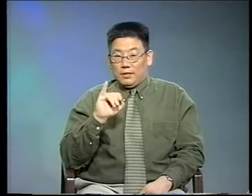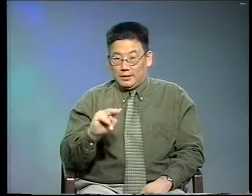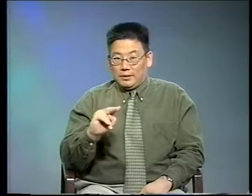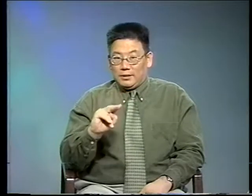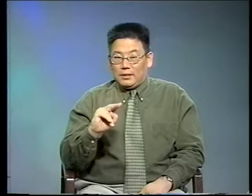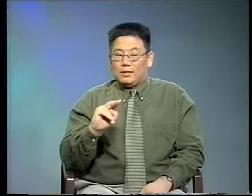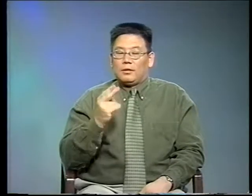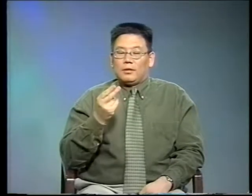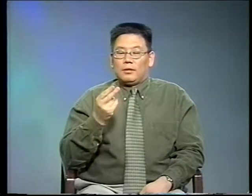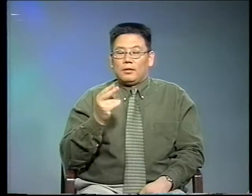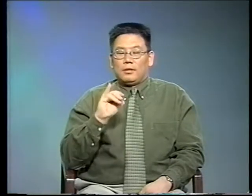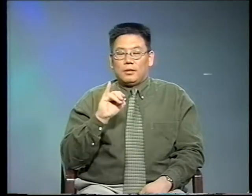My name is Martin